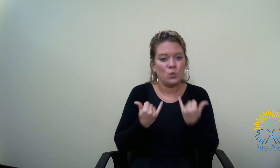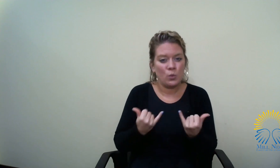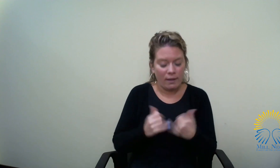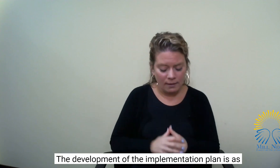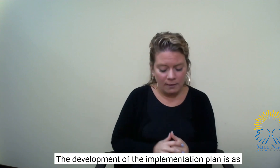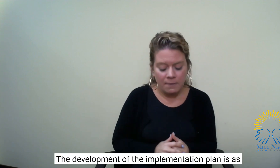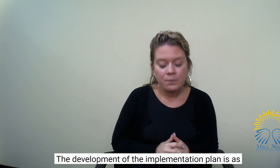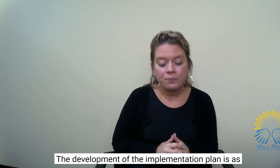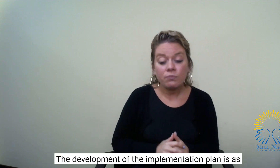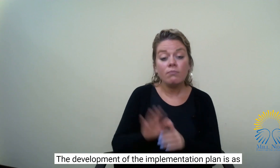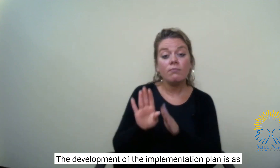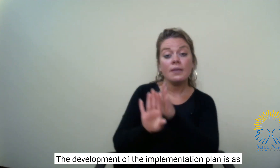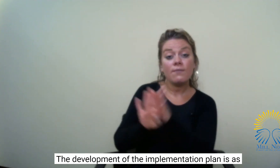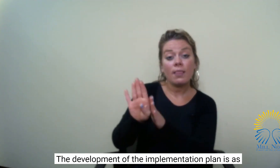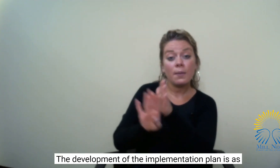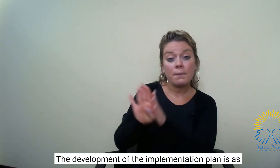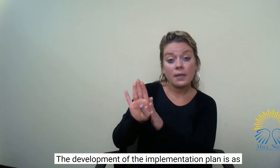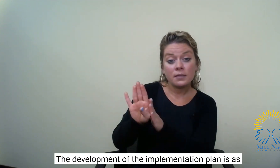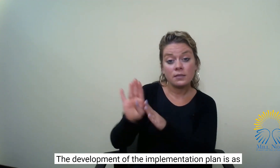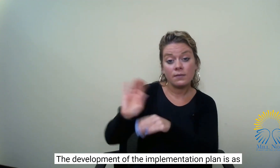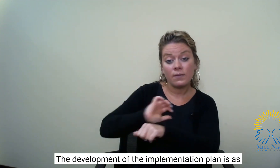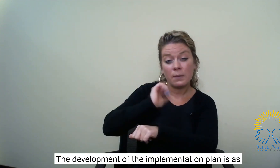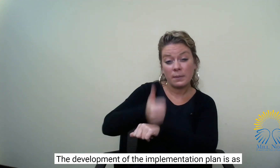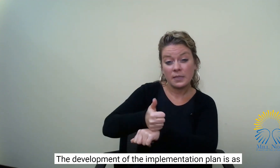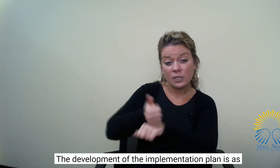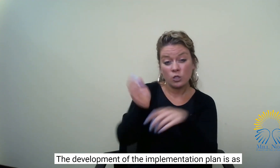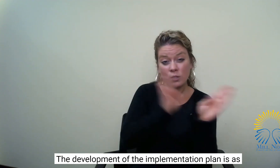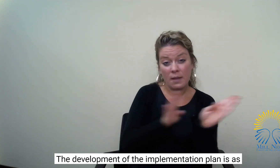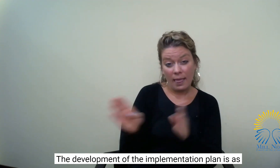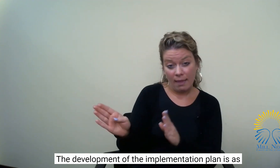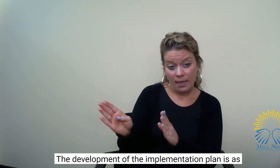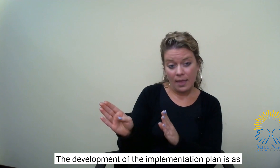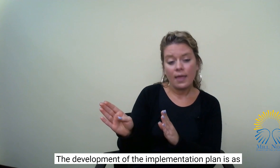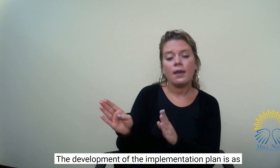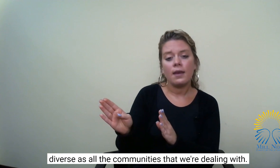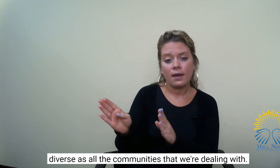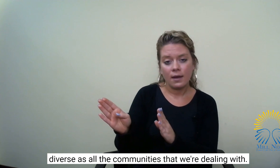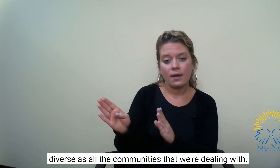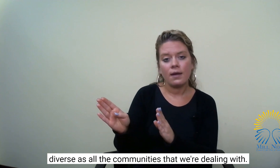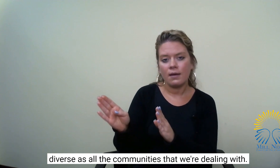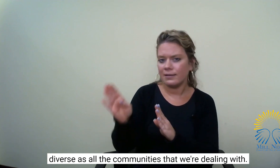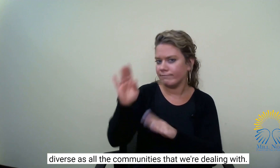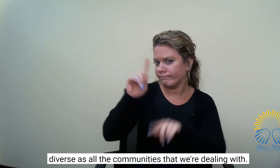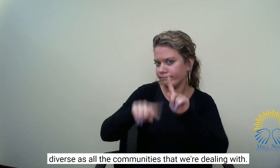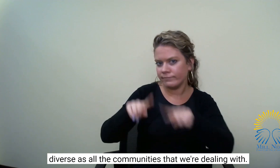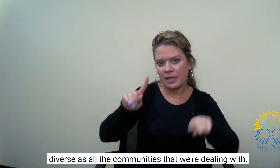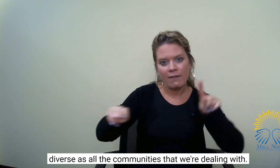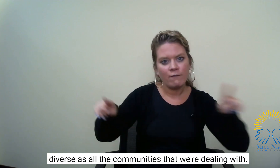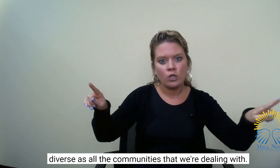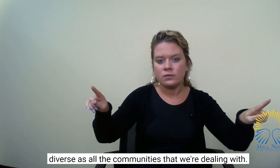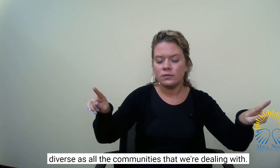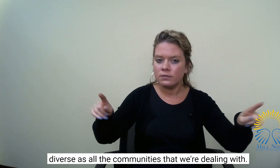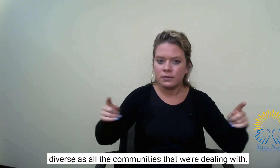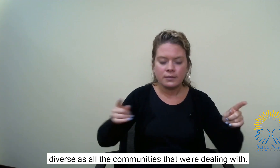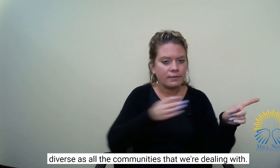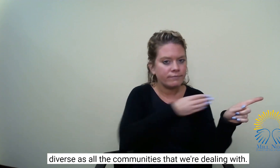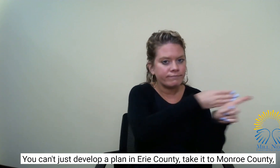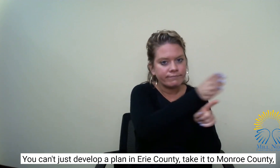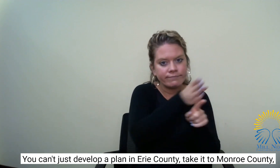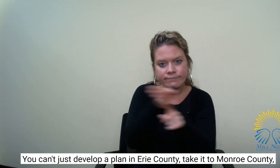The development of an implementation plan is as diverse as all the communities that we're dealing with. You can't